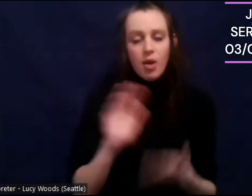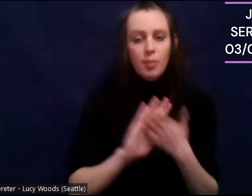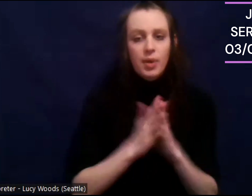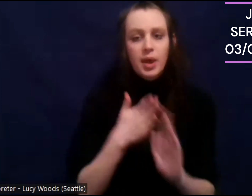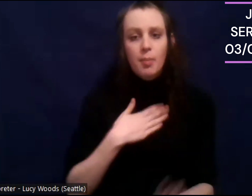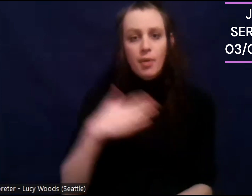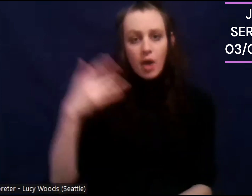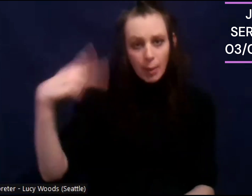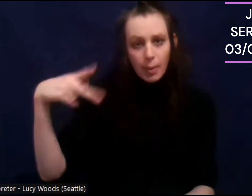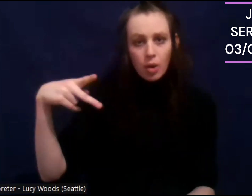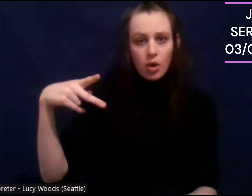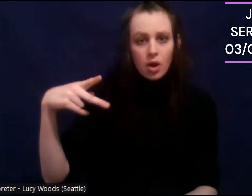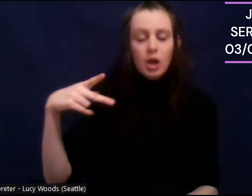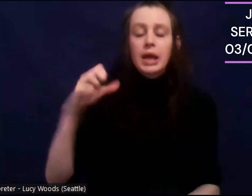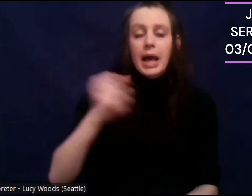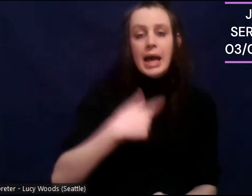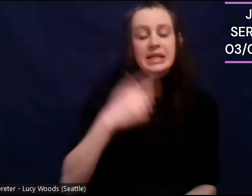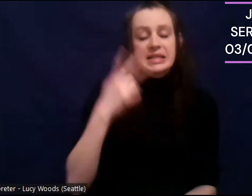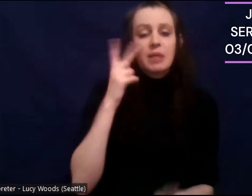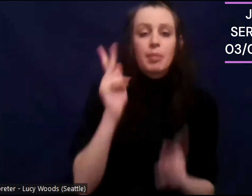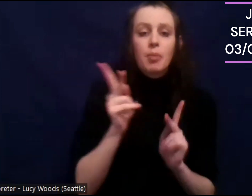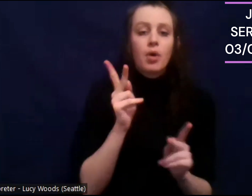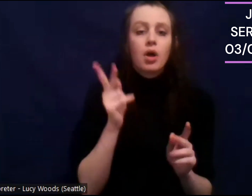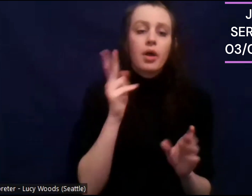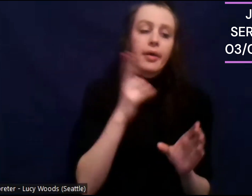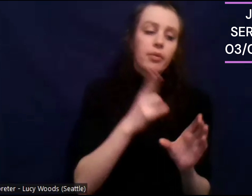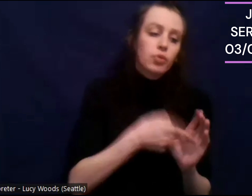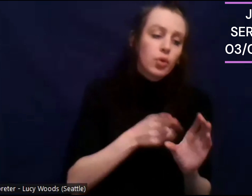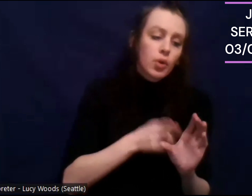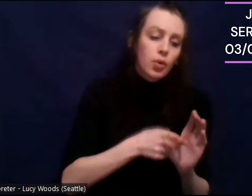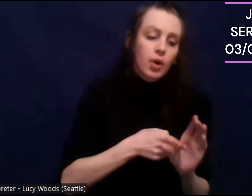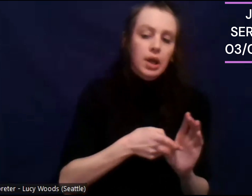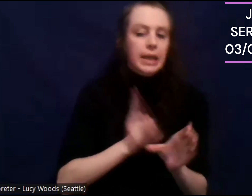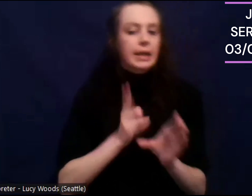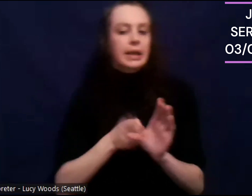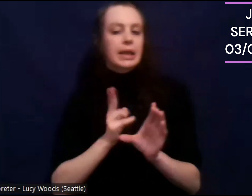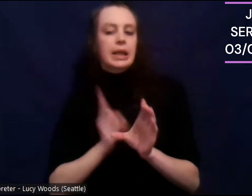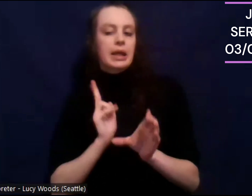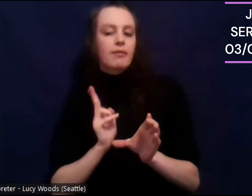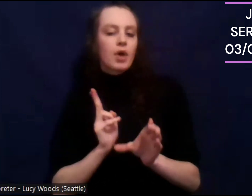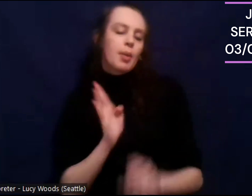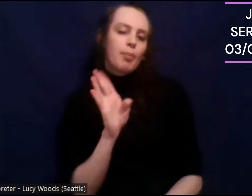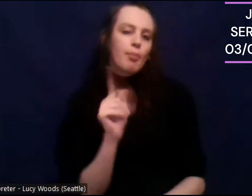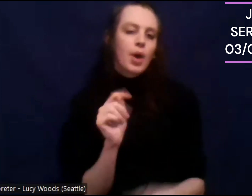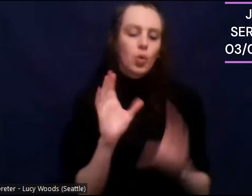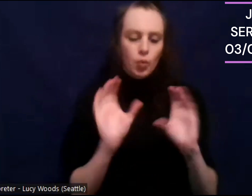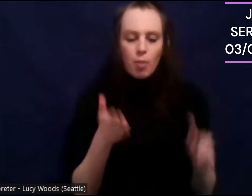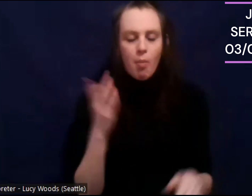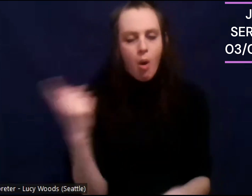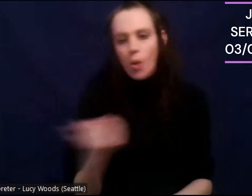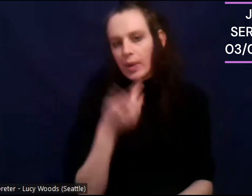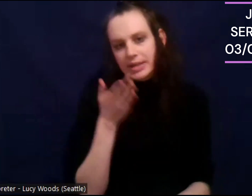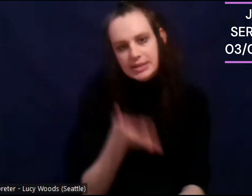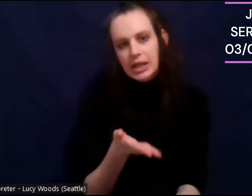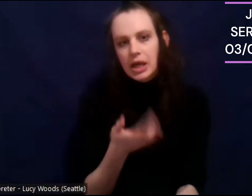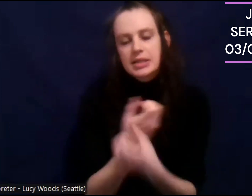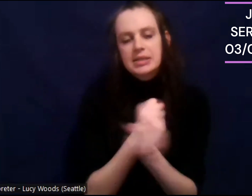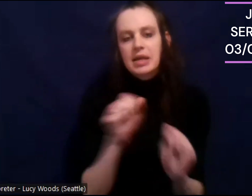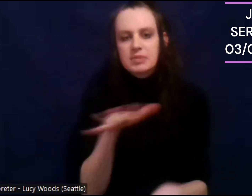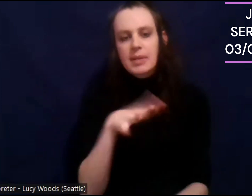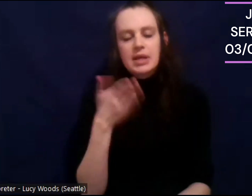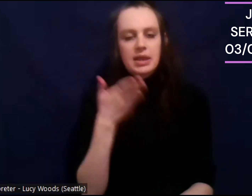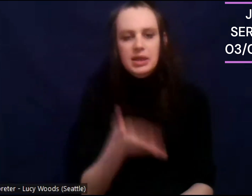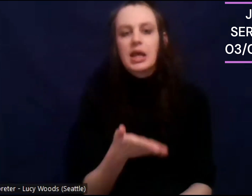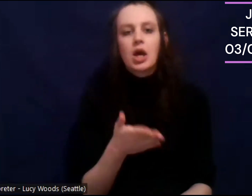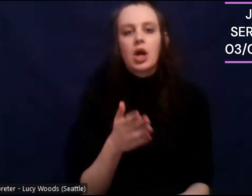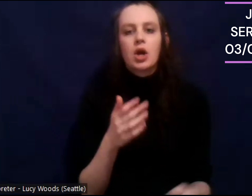Yes, I would see people go in and out, but the group was always there. That safe space was always there. That camaraderie was always